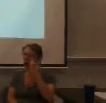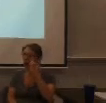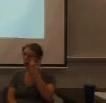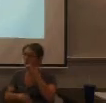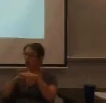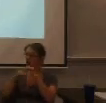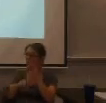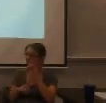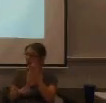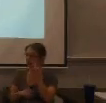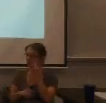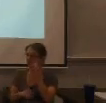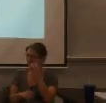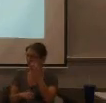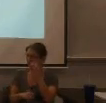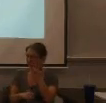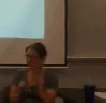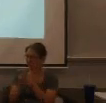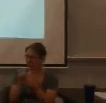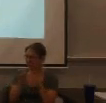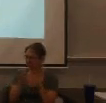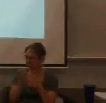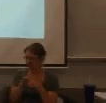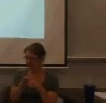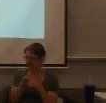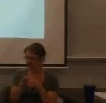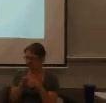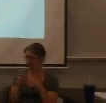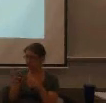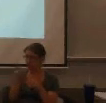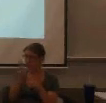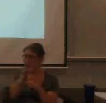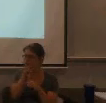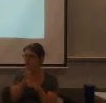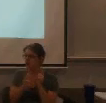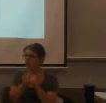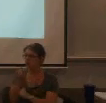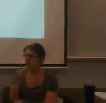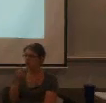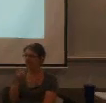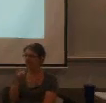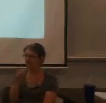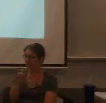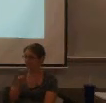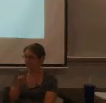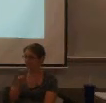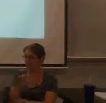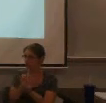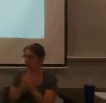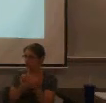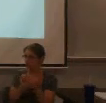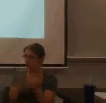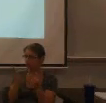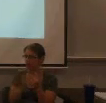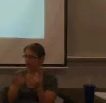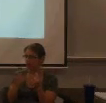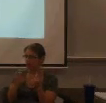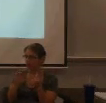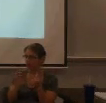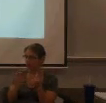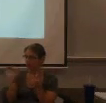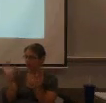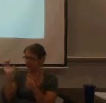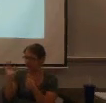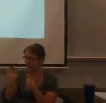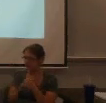the defined, density is defined on where water is the most dense, and that's basically 1 gram per cubic centimeter is